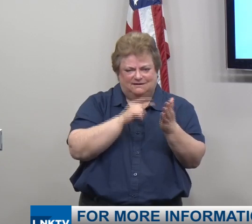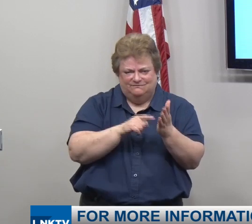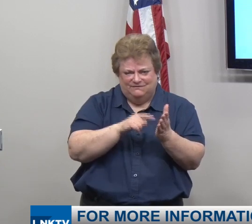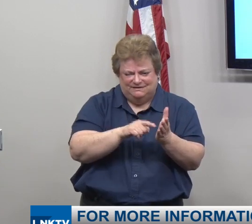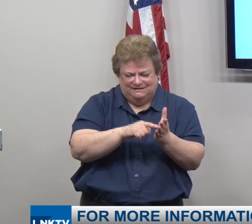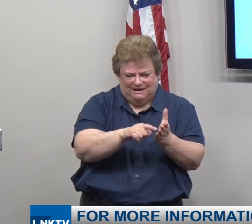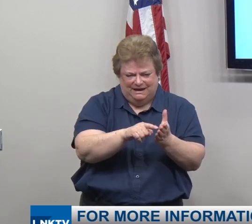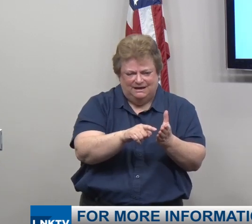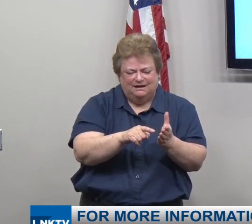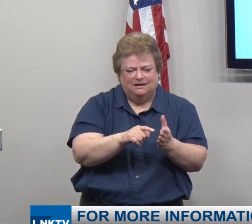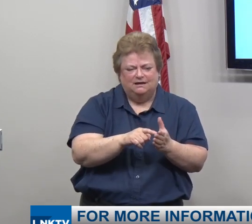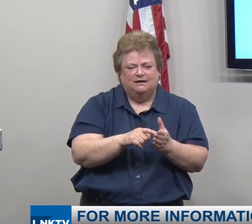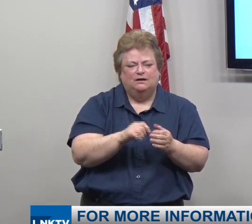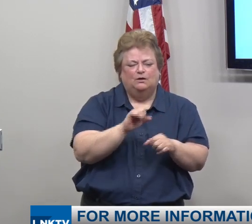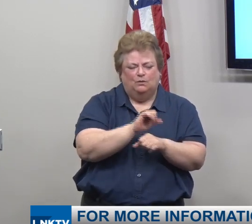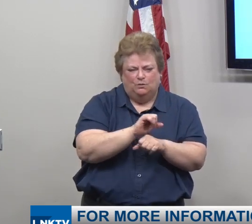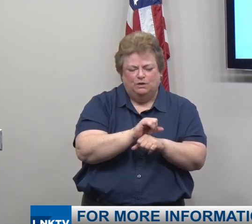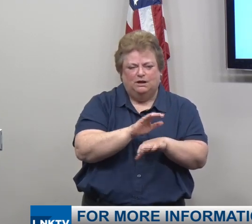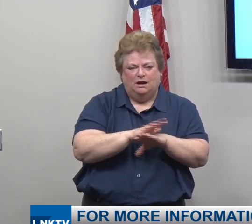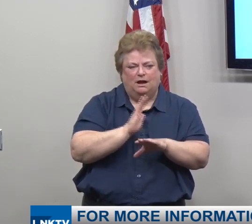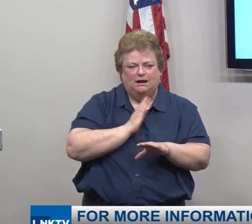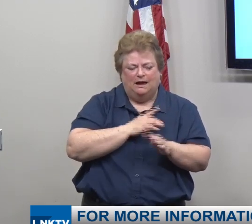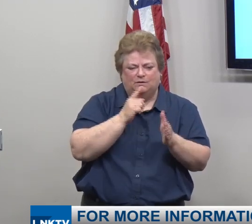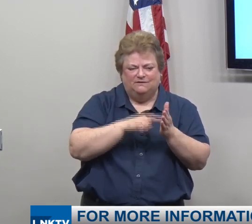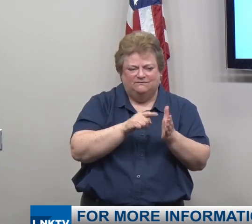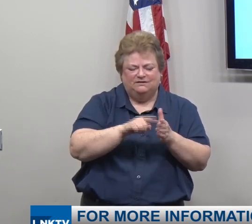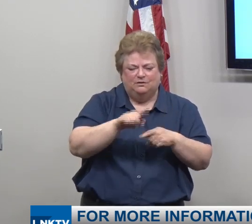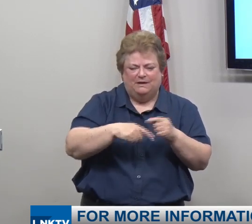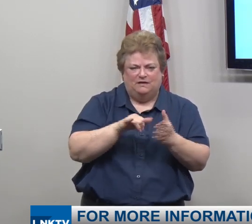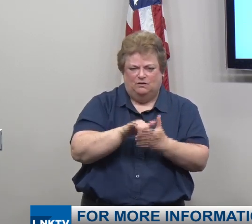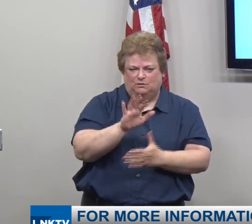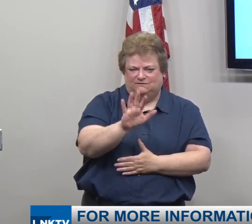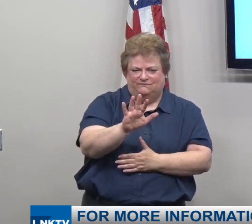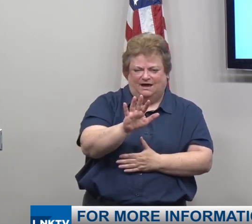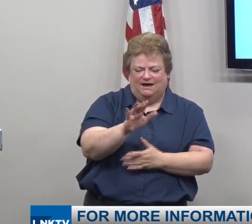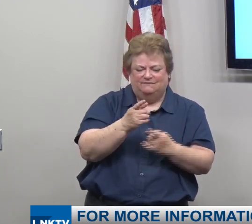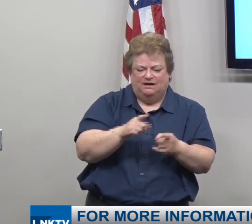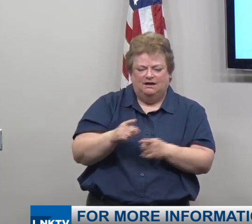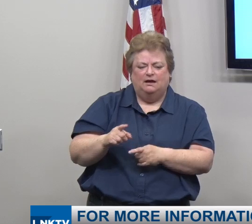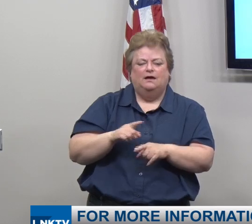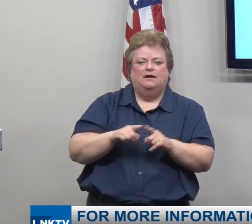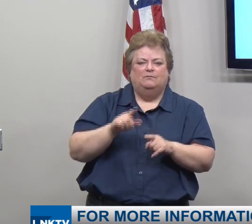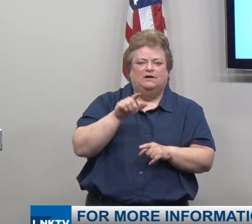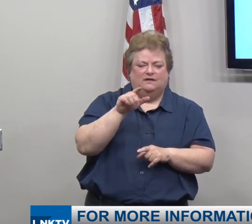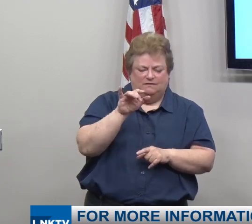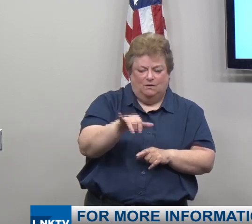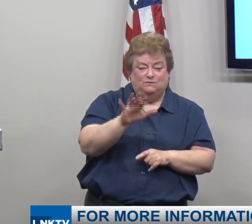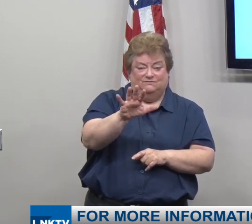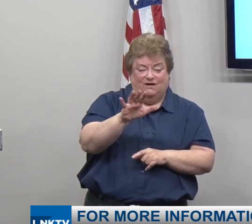we still are working on our investigation on those 5, but they are community acquired.